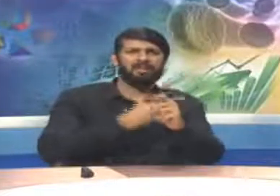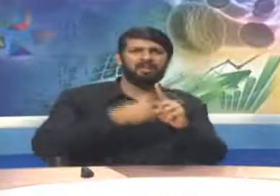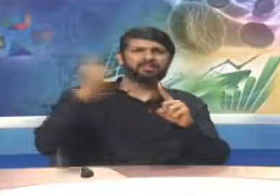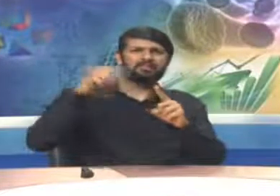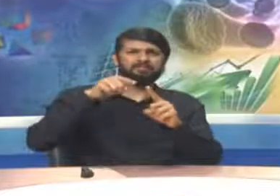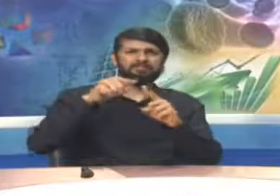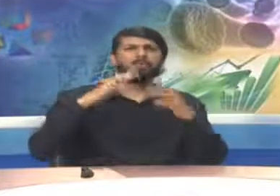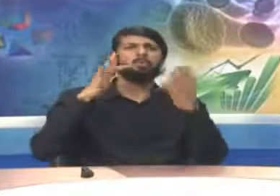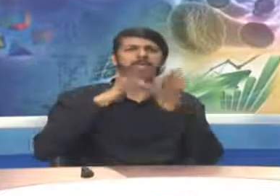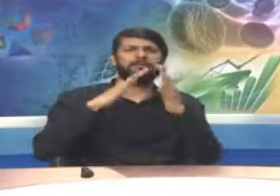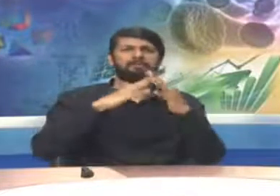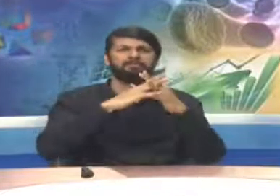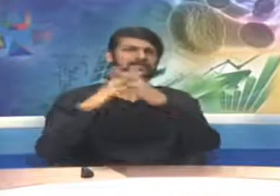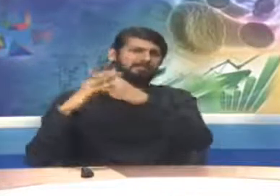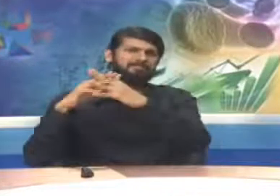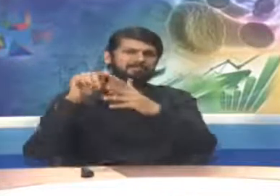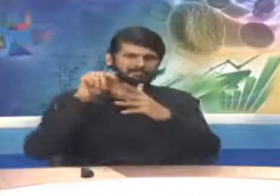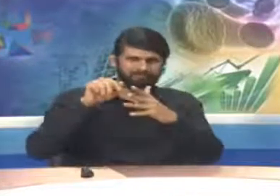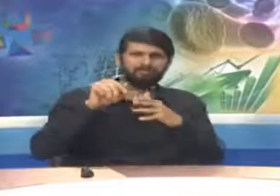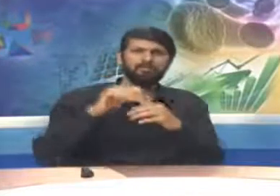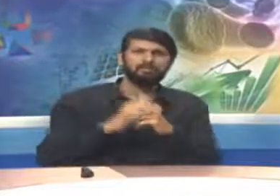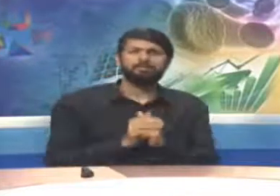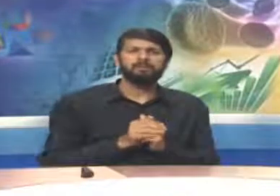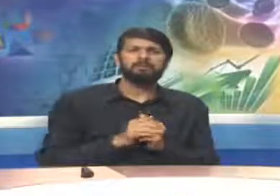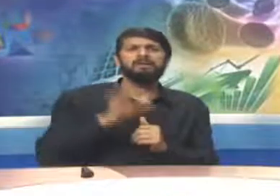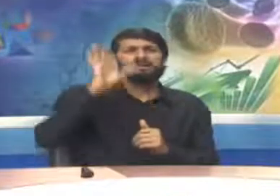He against the state that